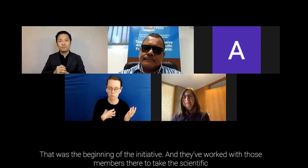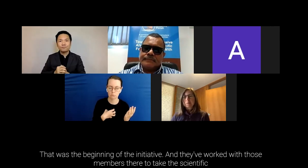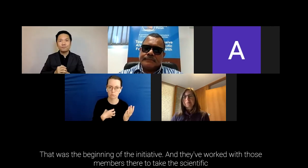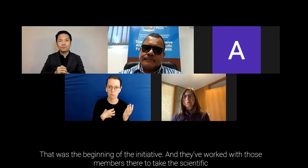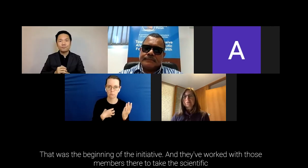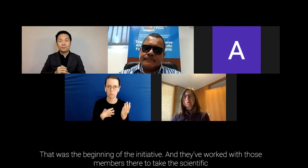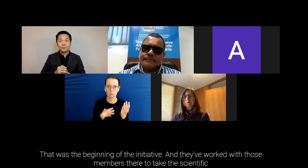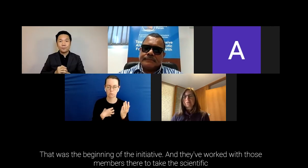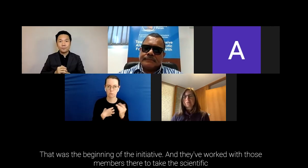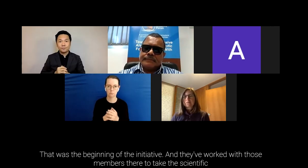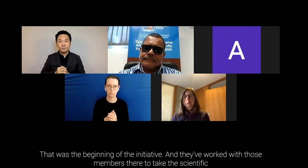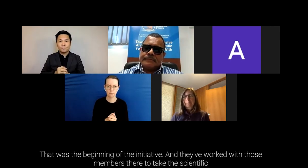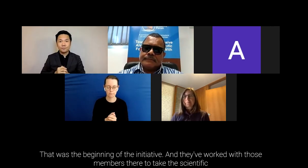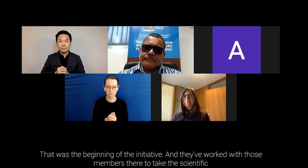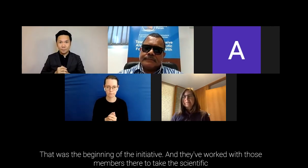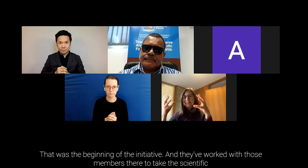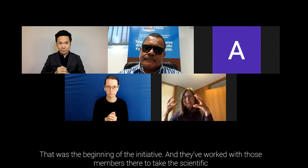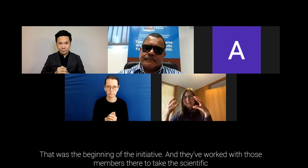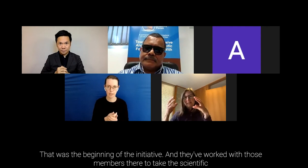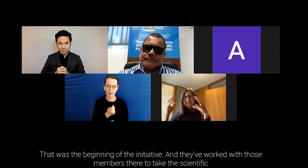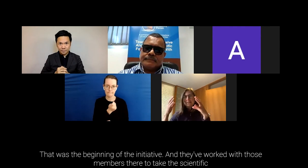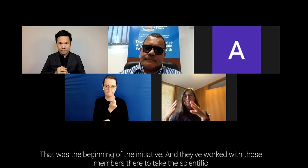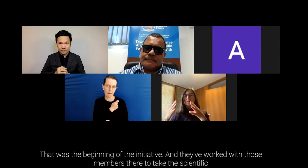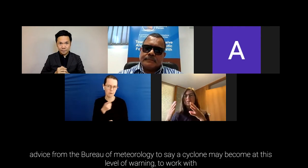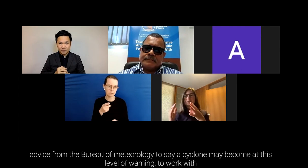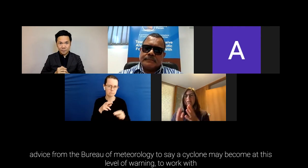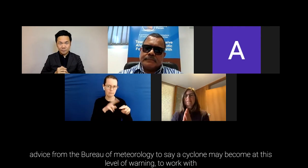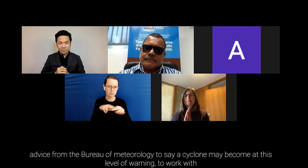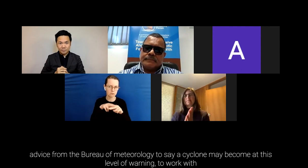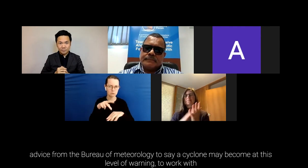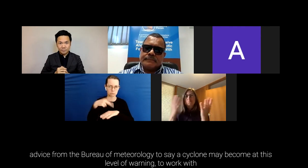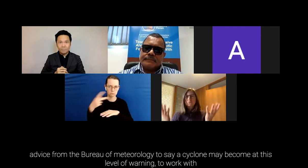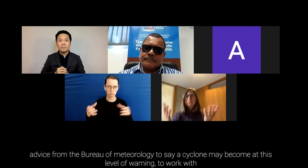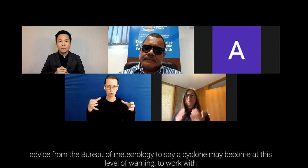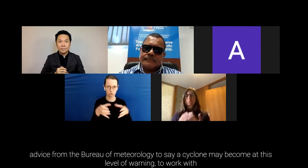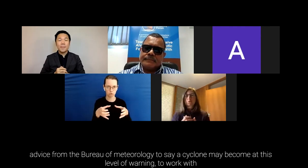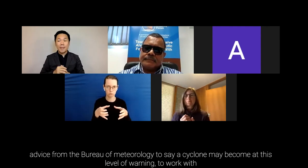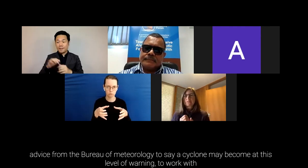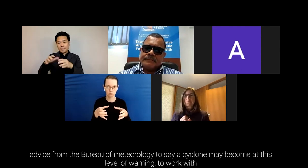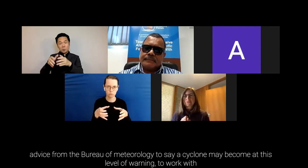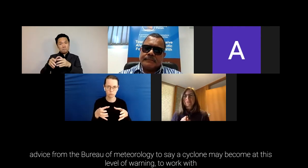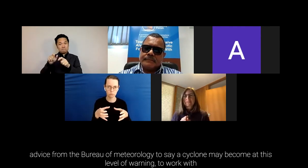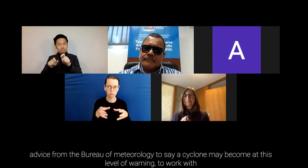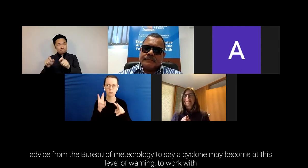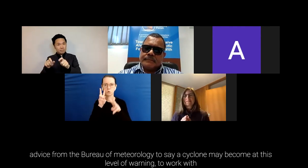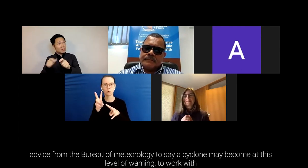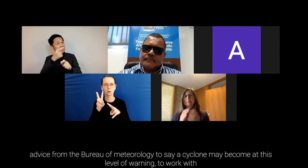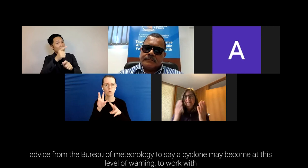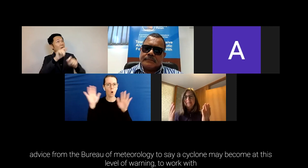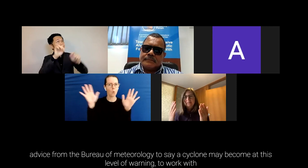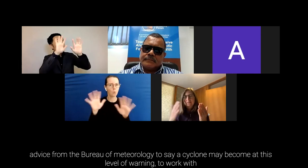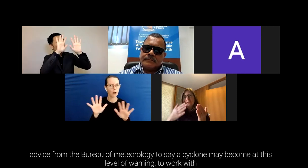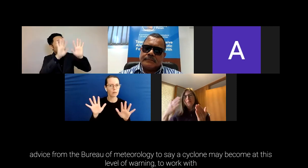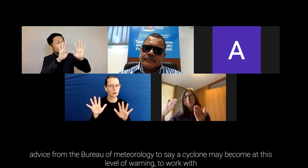their members, to take the scientific advice from Bureau of Meteorology to say